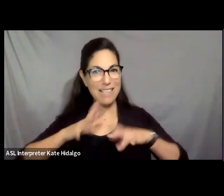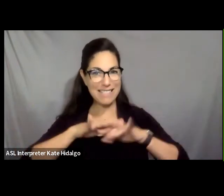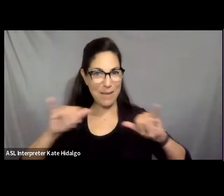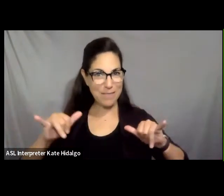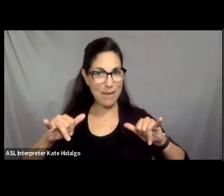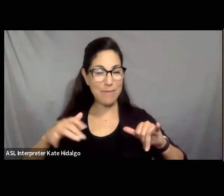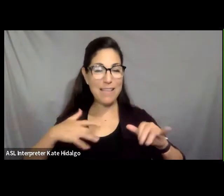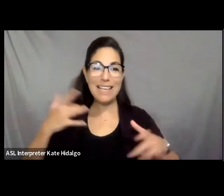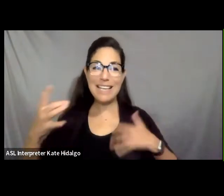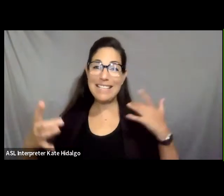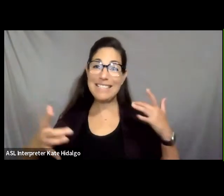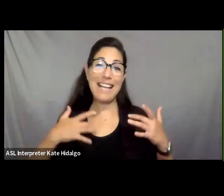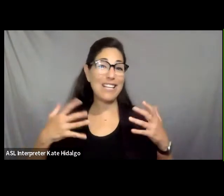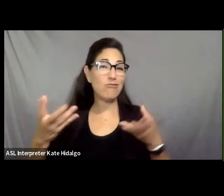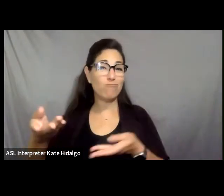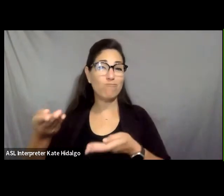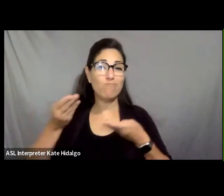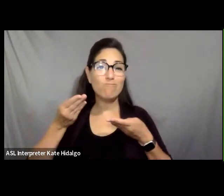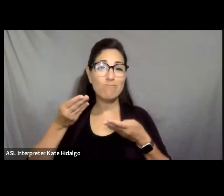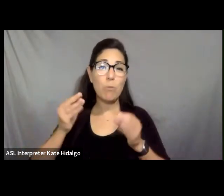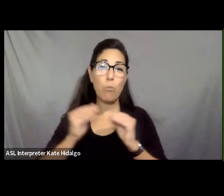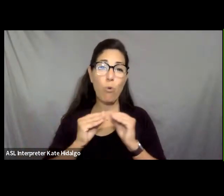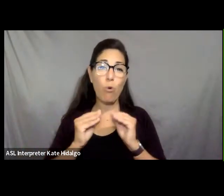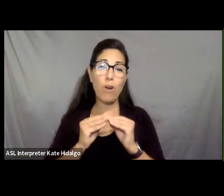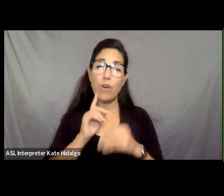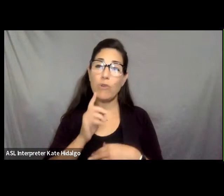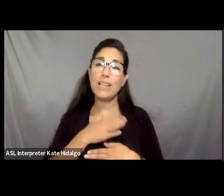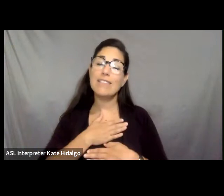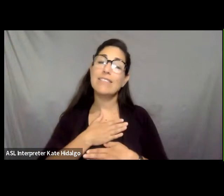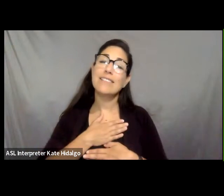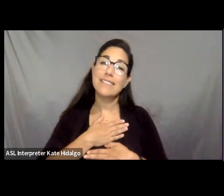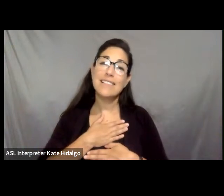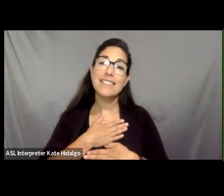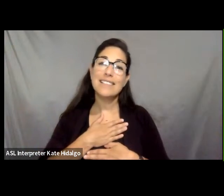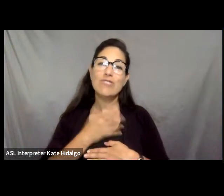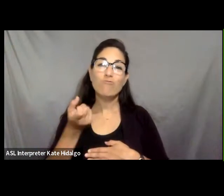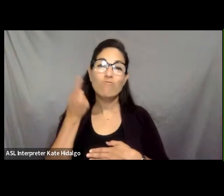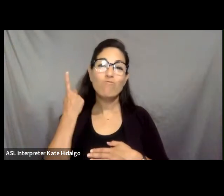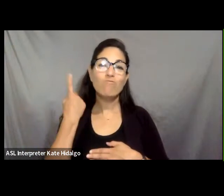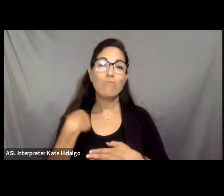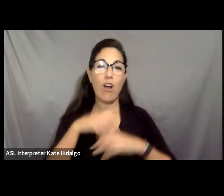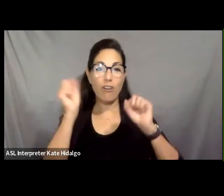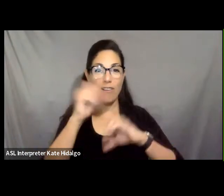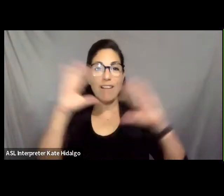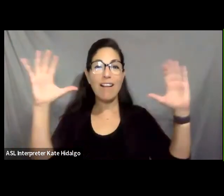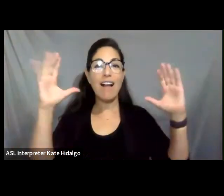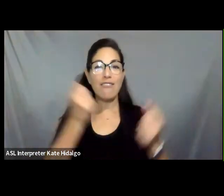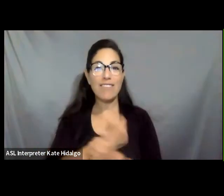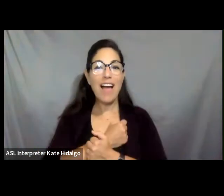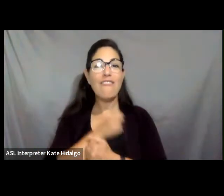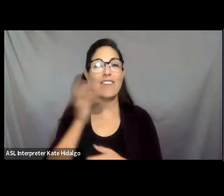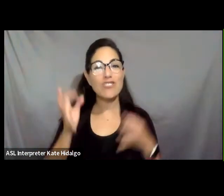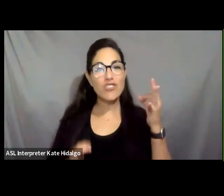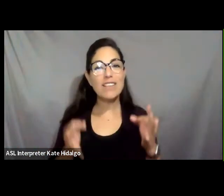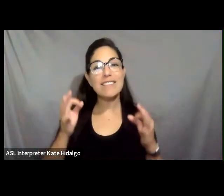create a lot more of this and to really realize our vision of bringing love, justice, and hope to our students and our staff. So thank